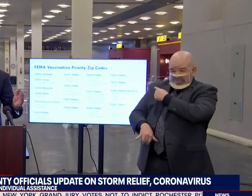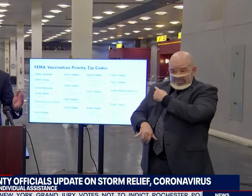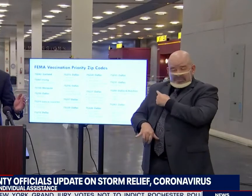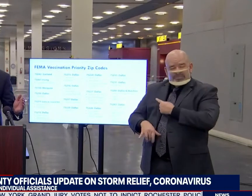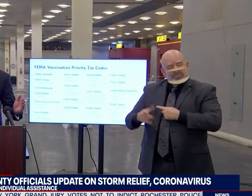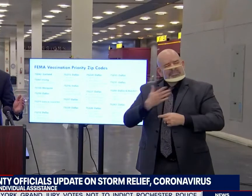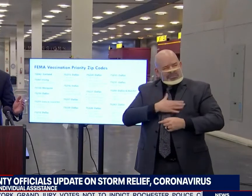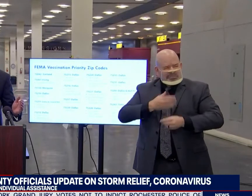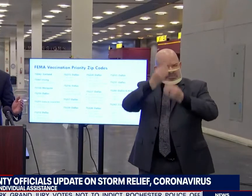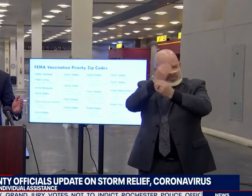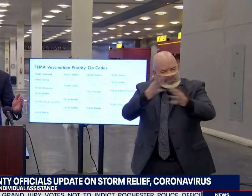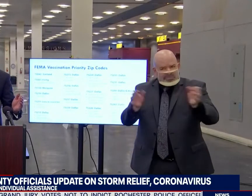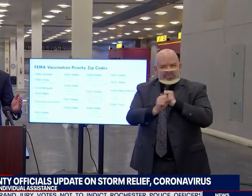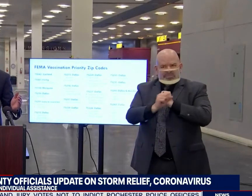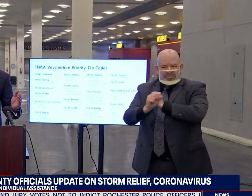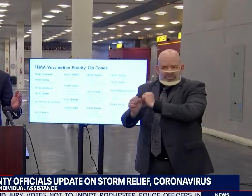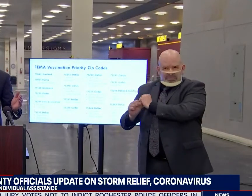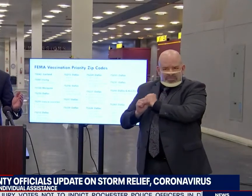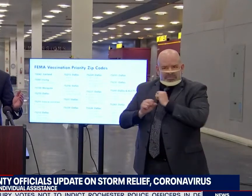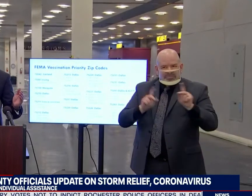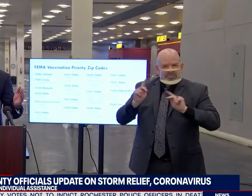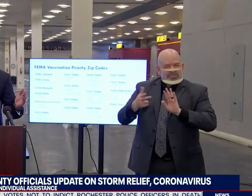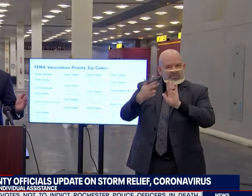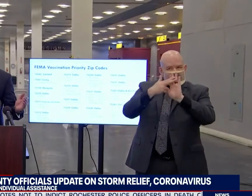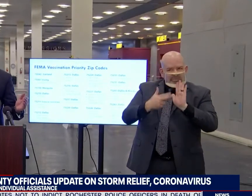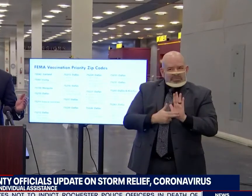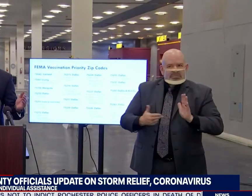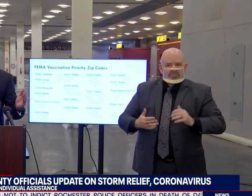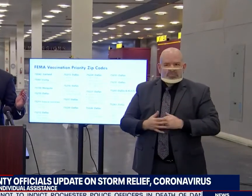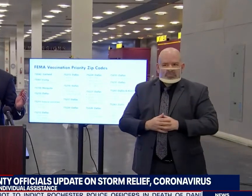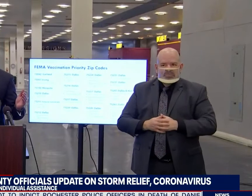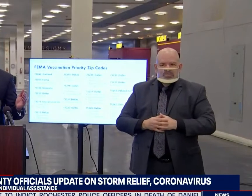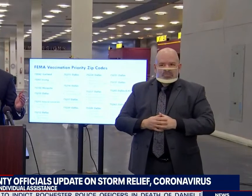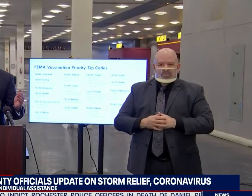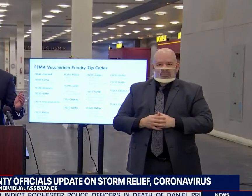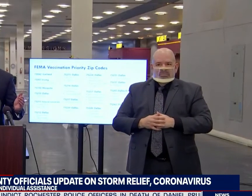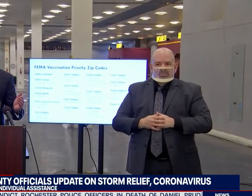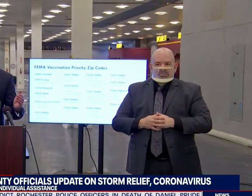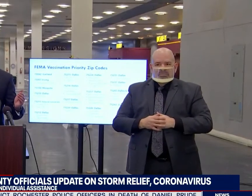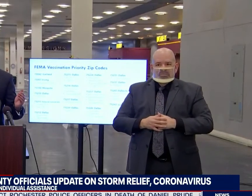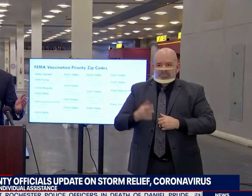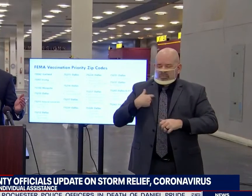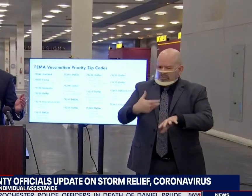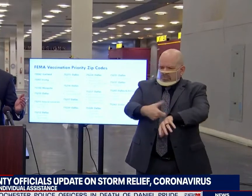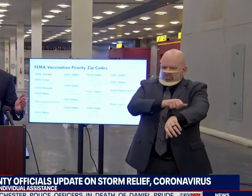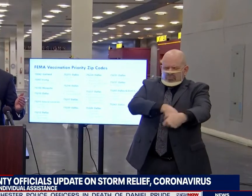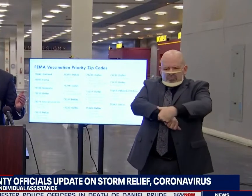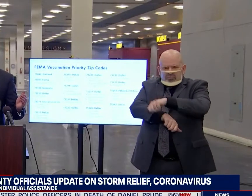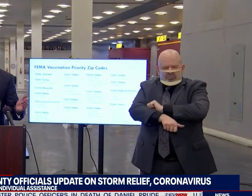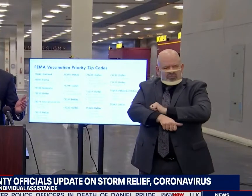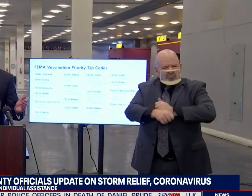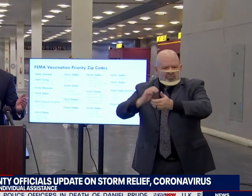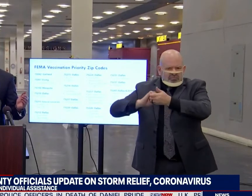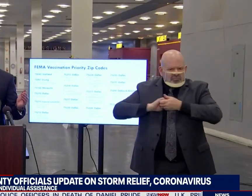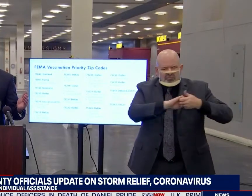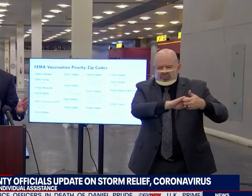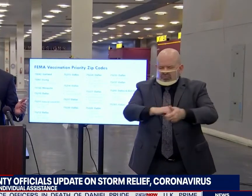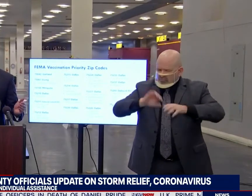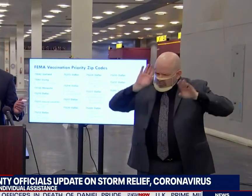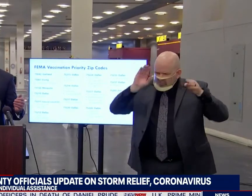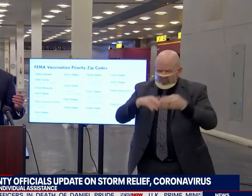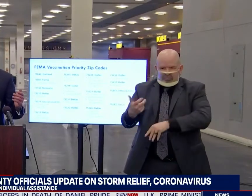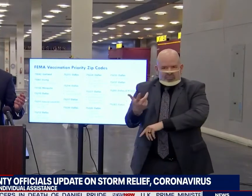residents as soon as possible. We will have an all hands-on deck approach to registering people in these zip codes, block